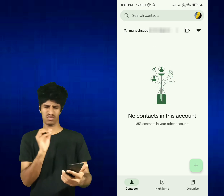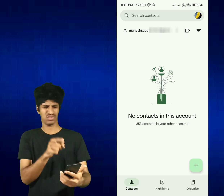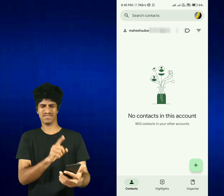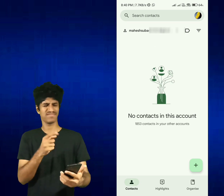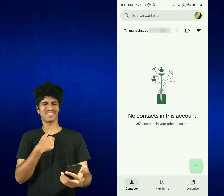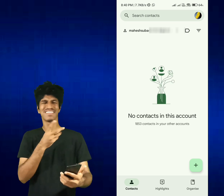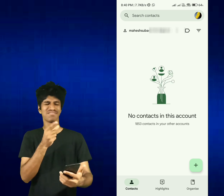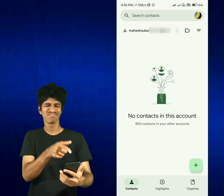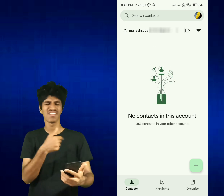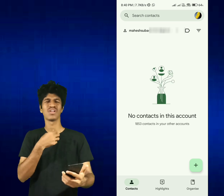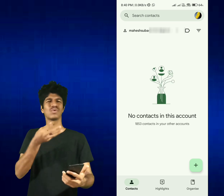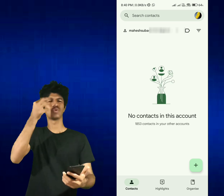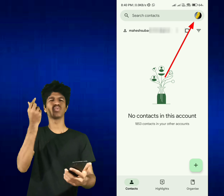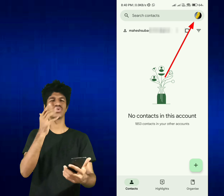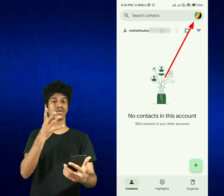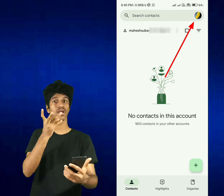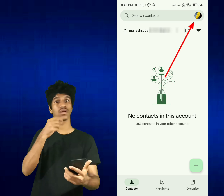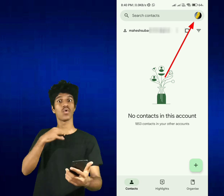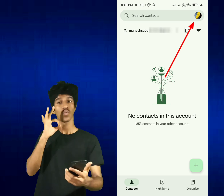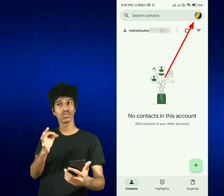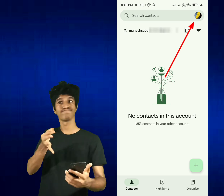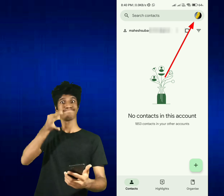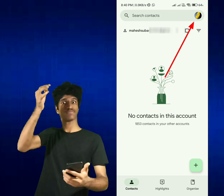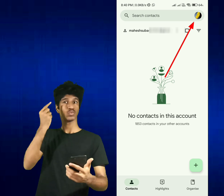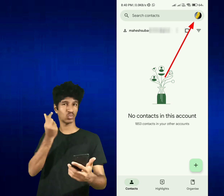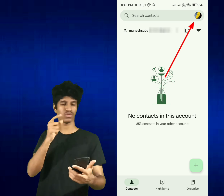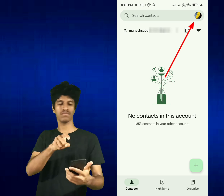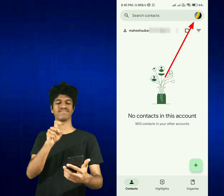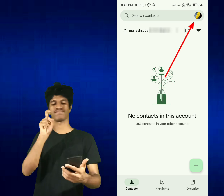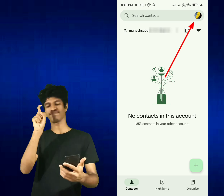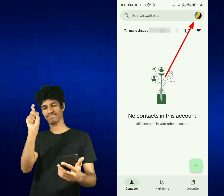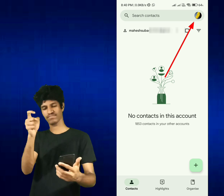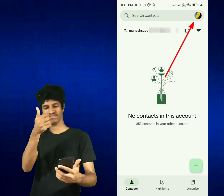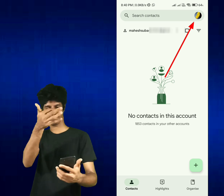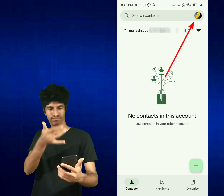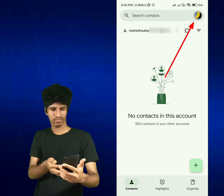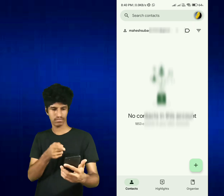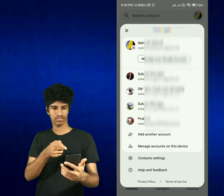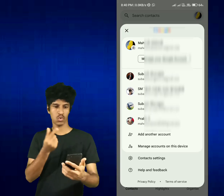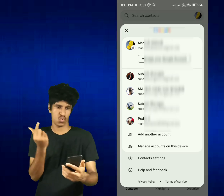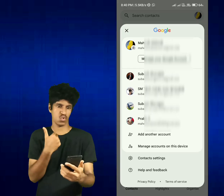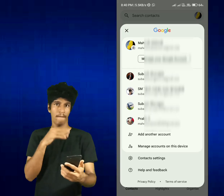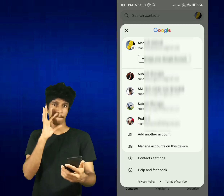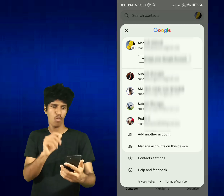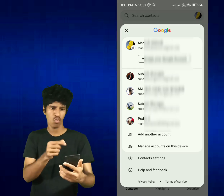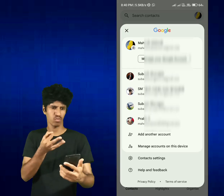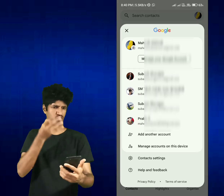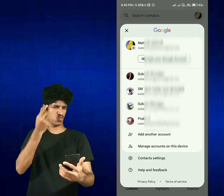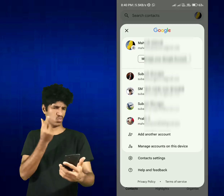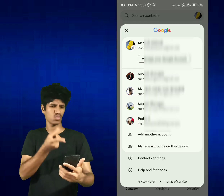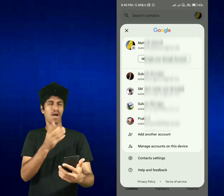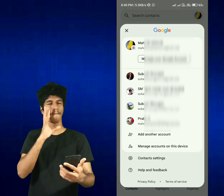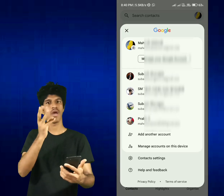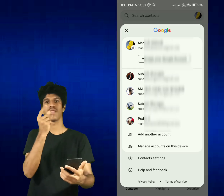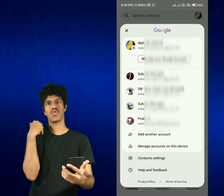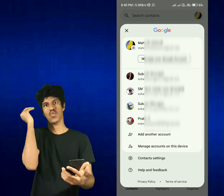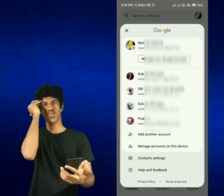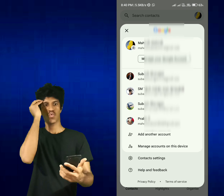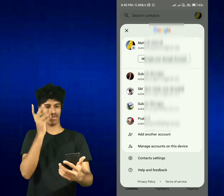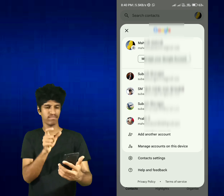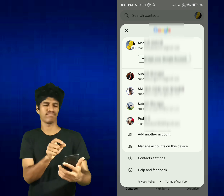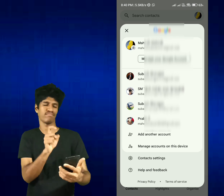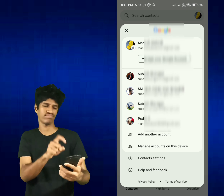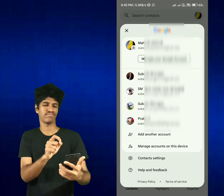into that and proceed. I need whatever the hell could make me happy. And I don't think you have a clue what could that be. They tell